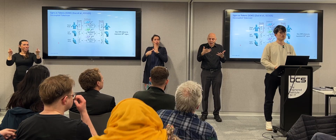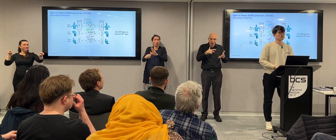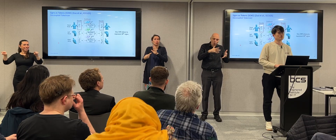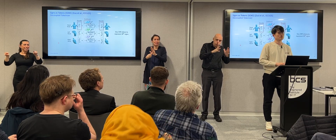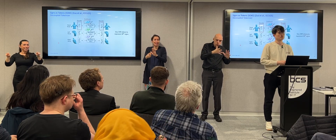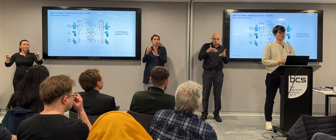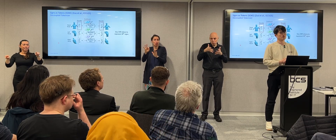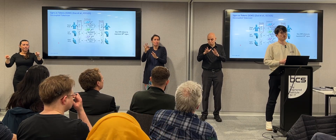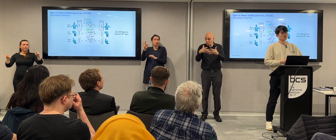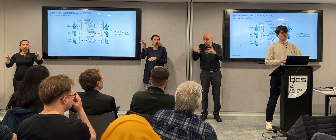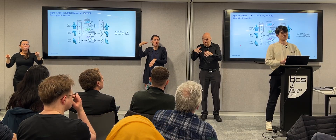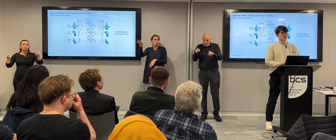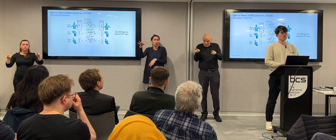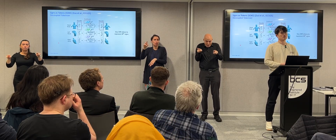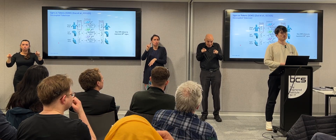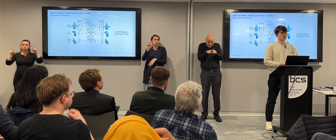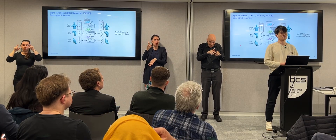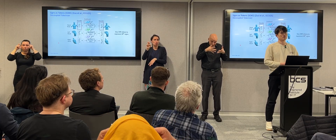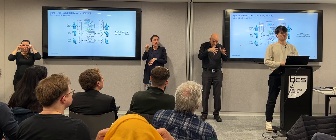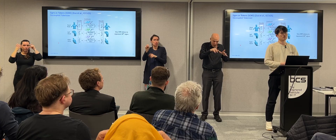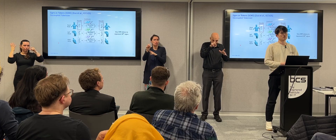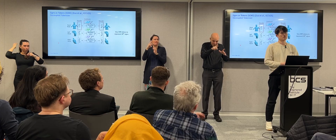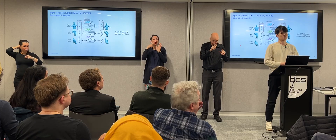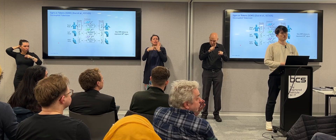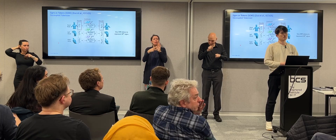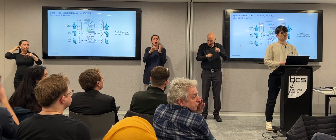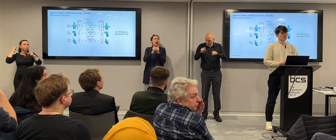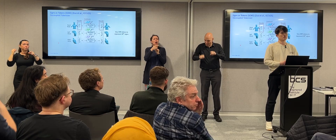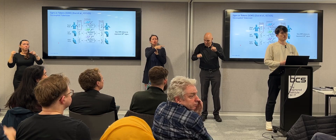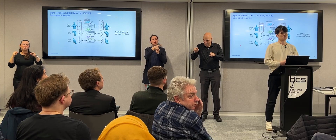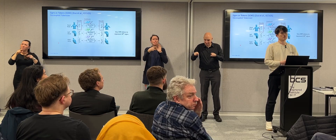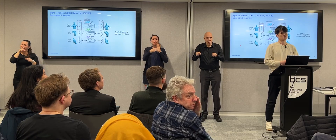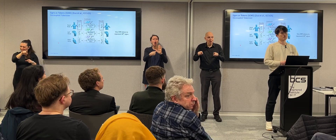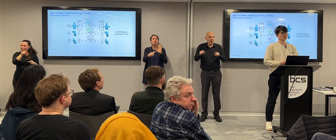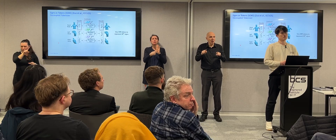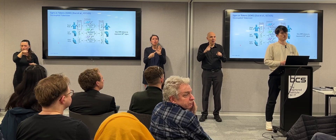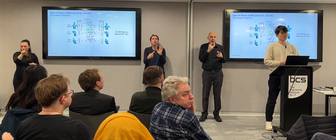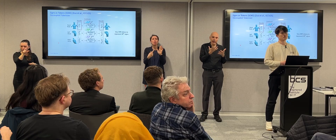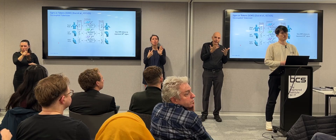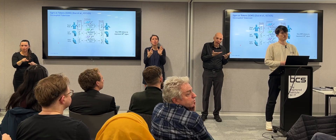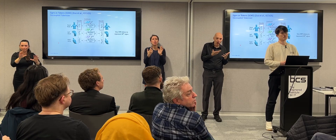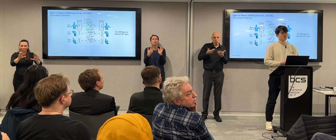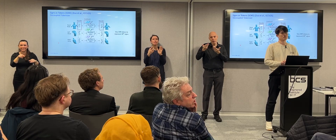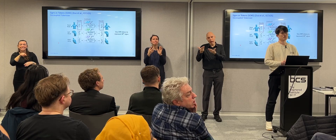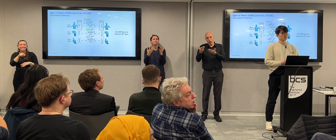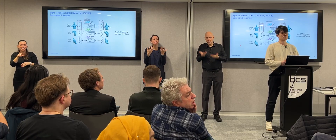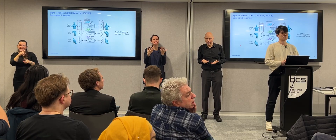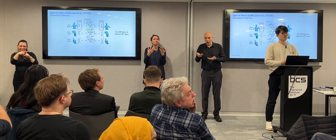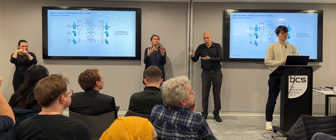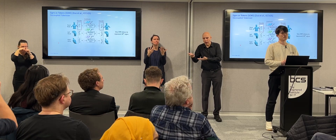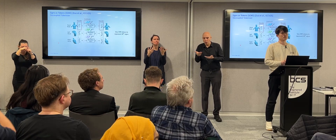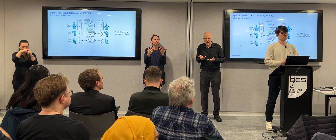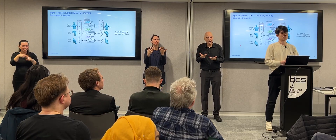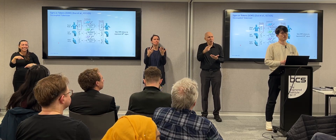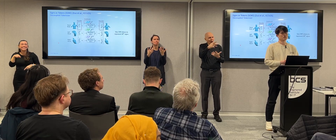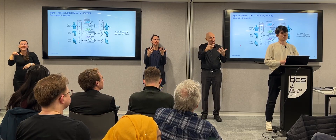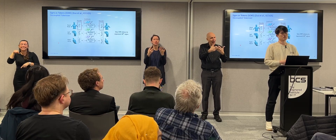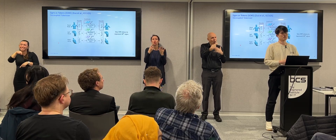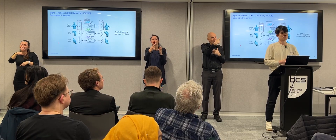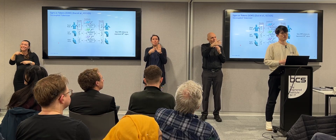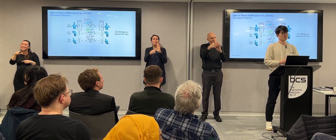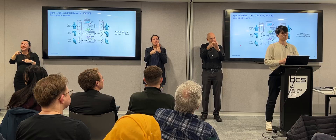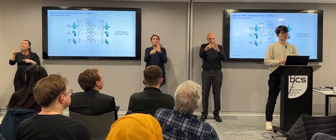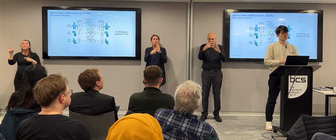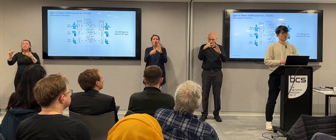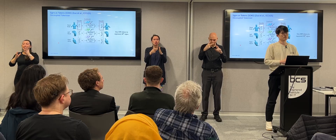of these tokens, or kind of like how you model the, like when you basically model